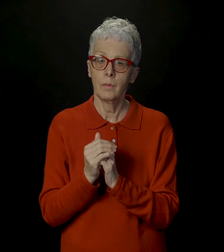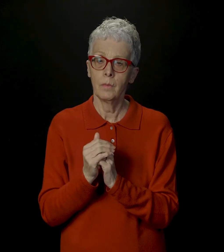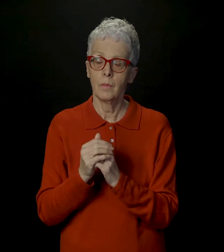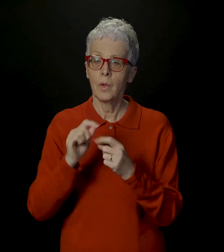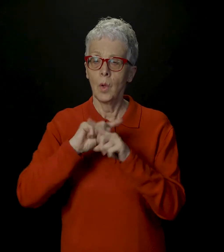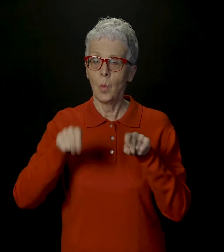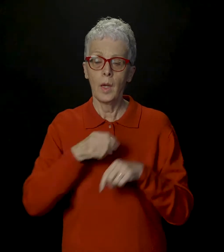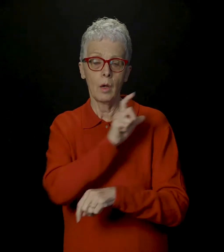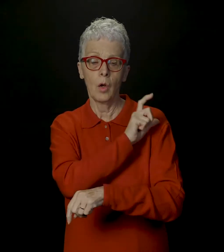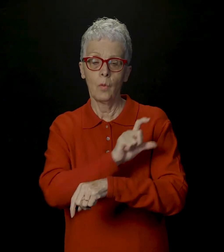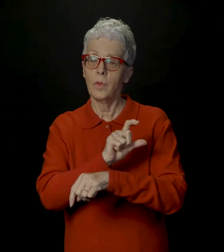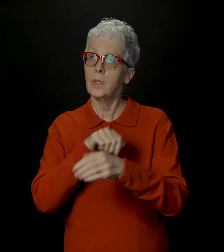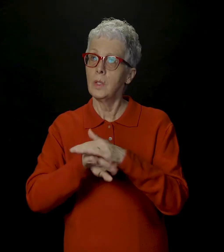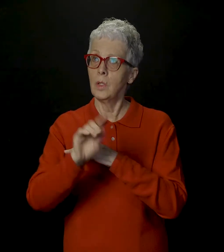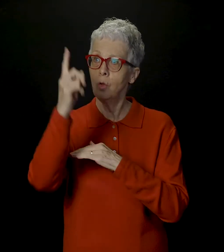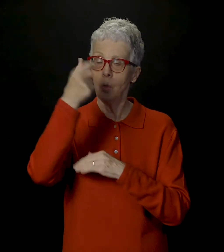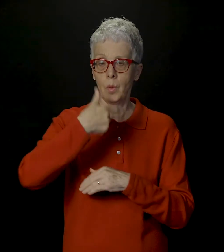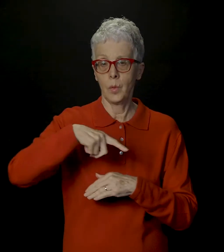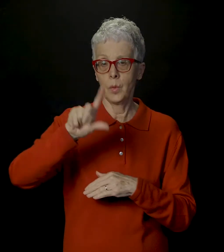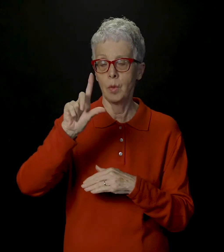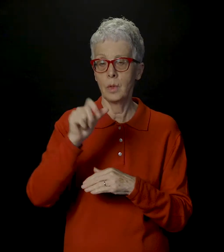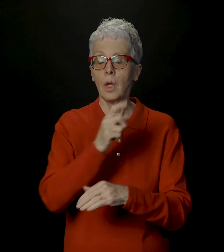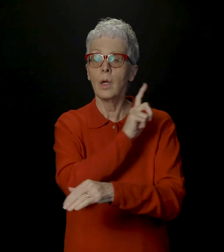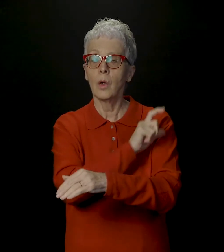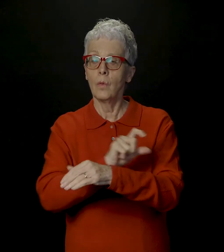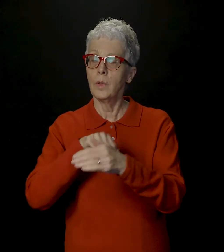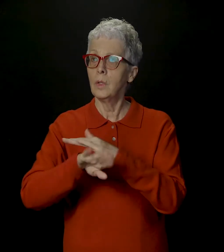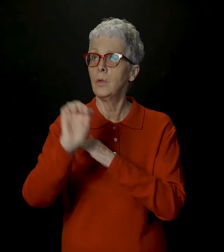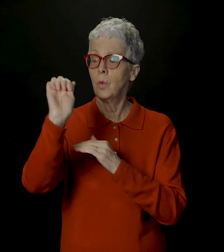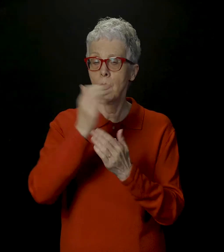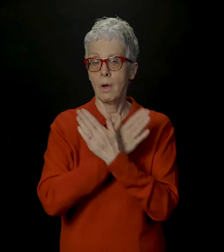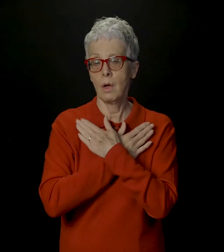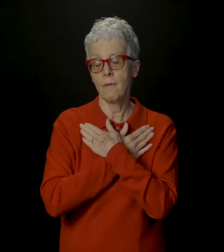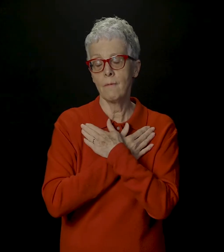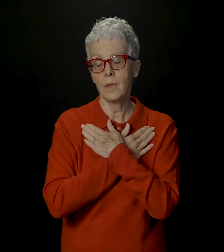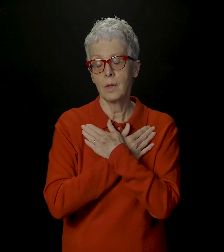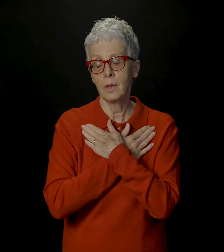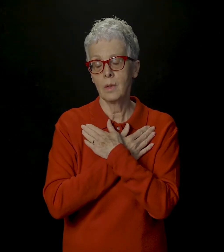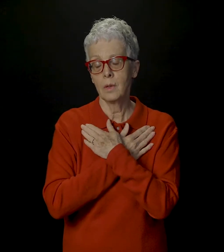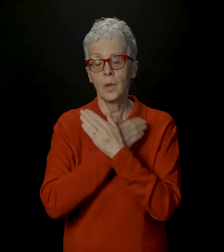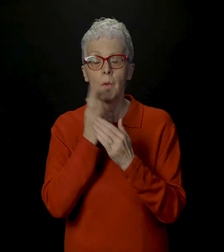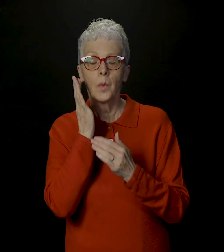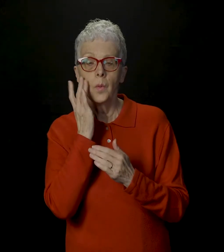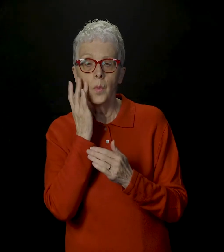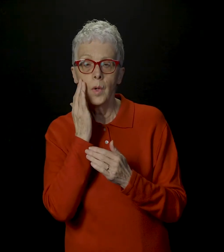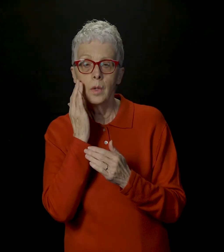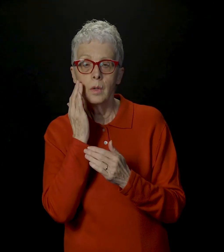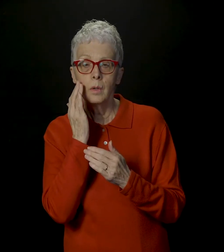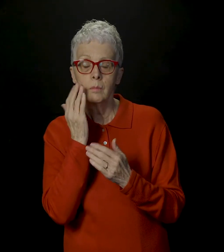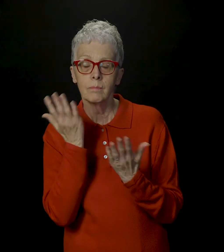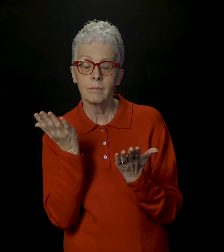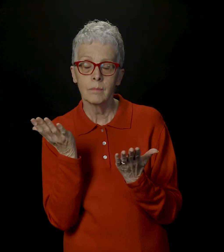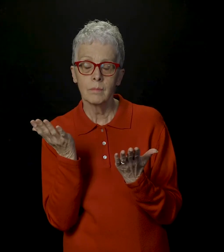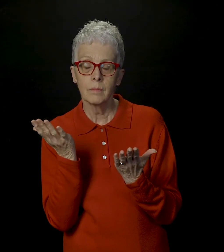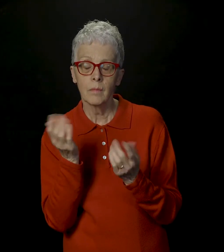We are confident in you, Lord Confident in your love, Lord And when we aren't